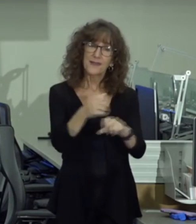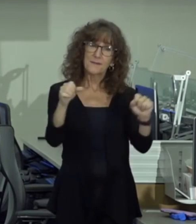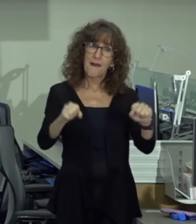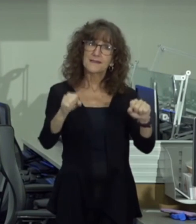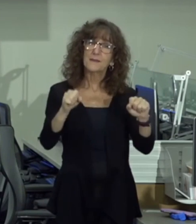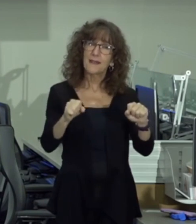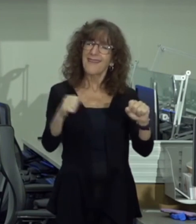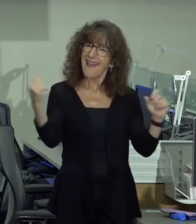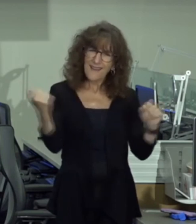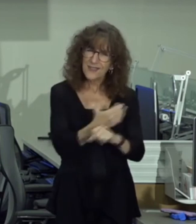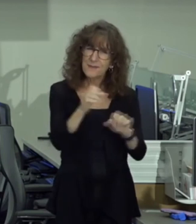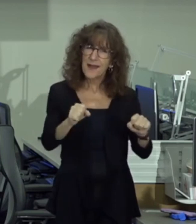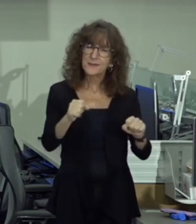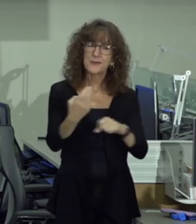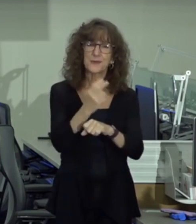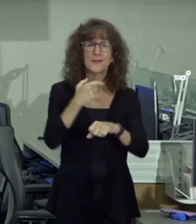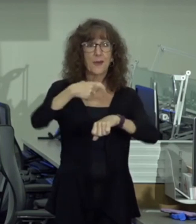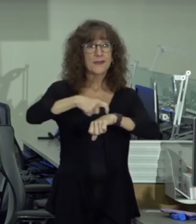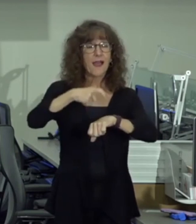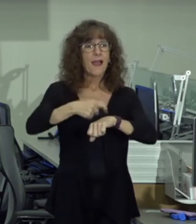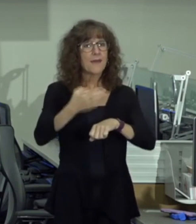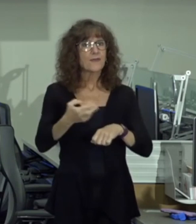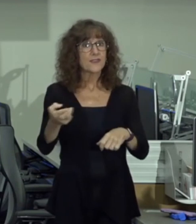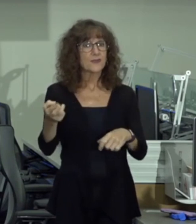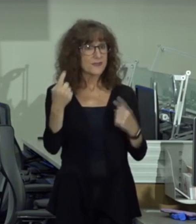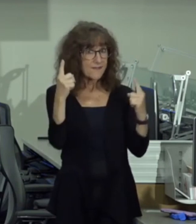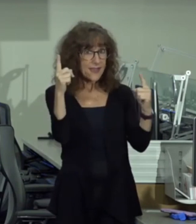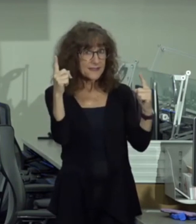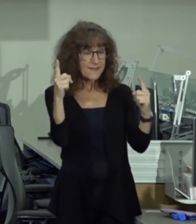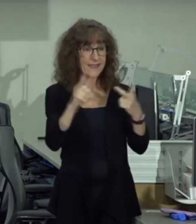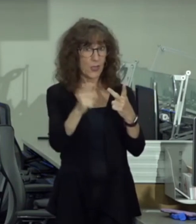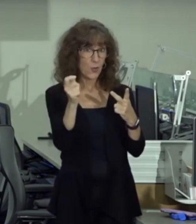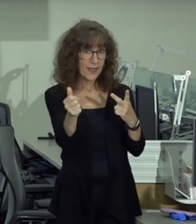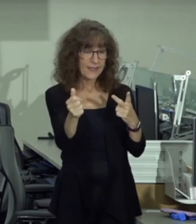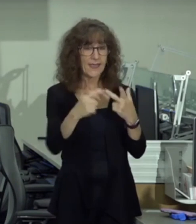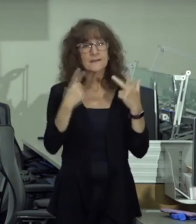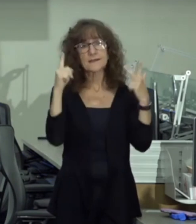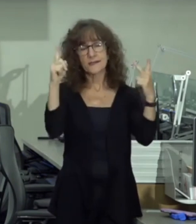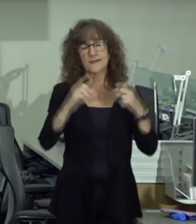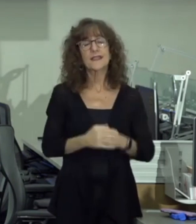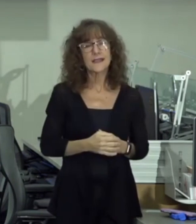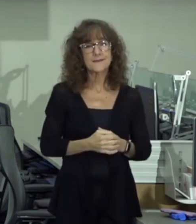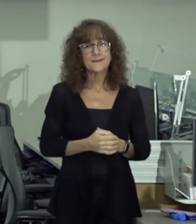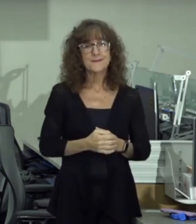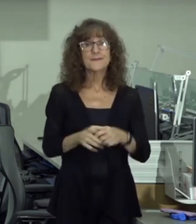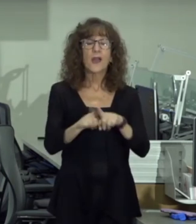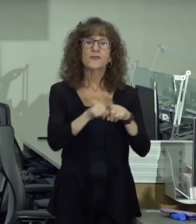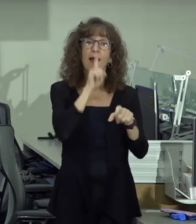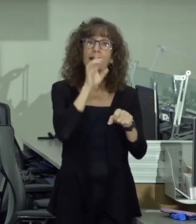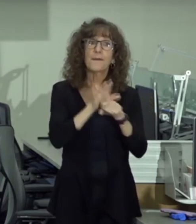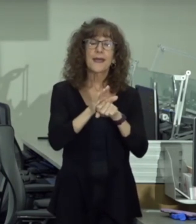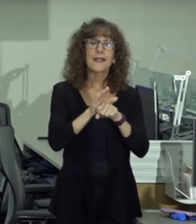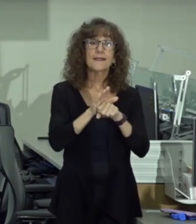possible to use our time and resources effectively, quickly, and successfully. In addition, I commit